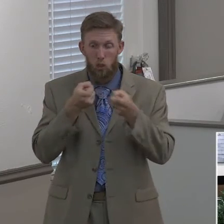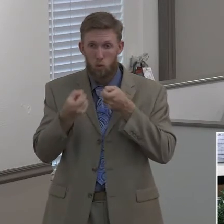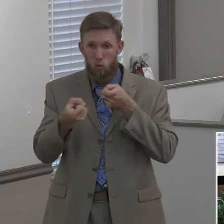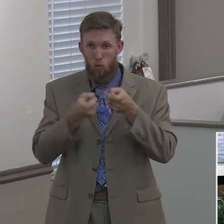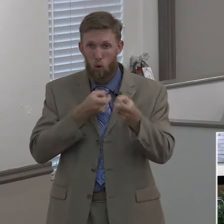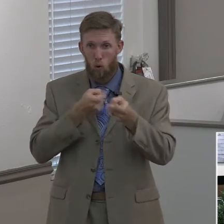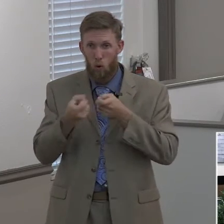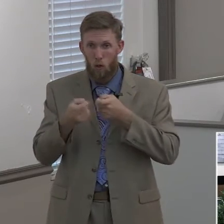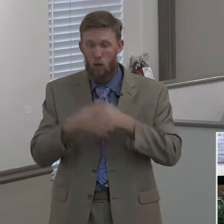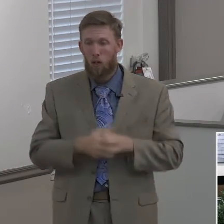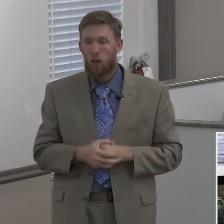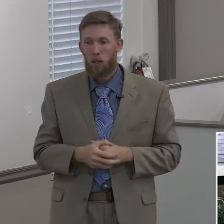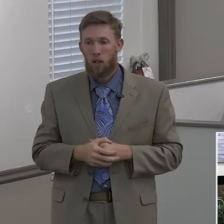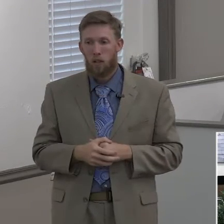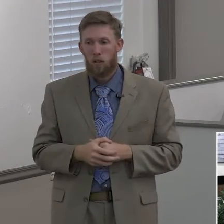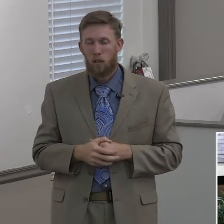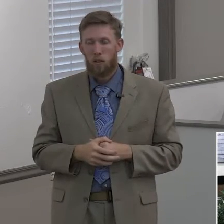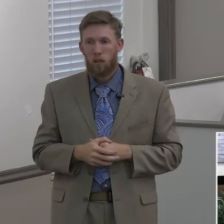you know.